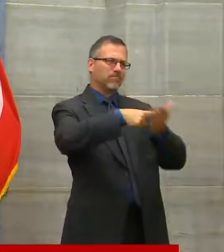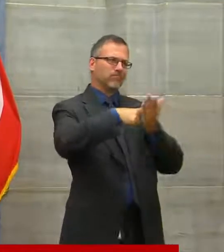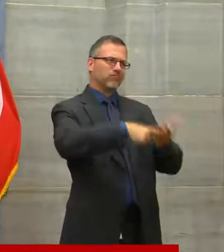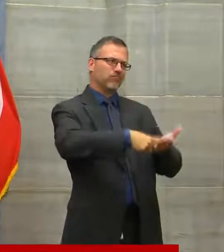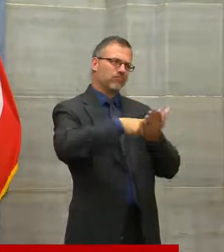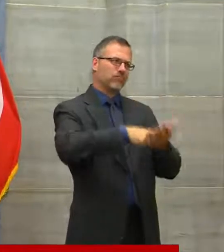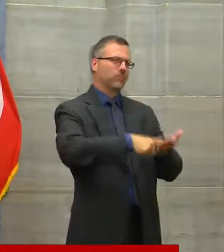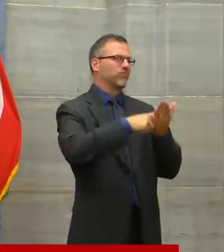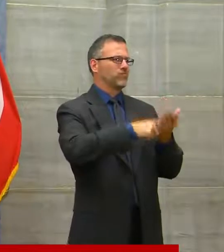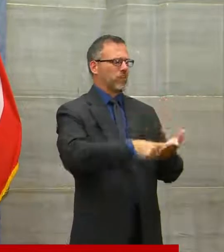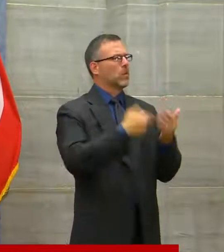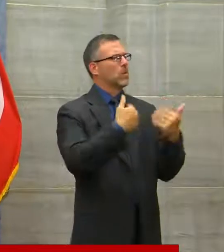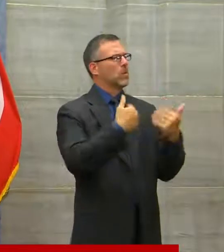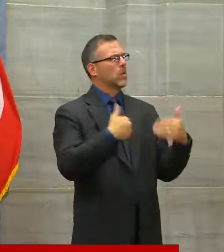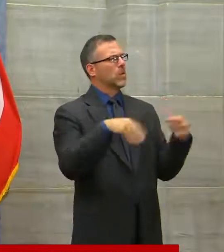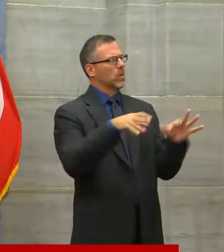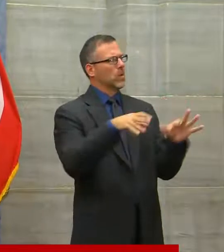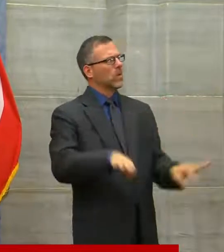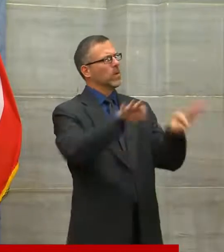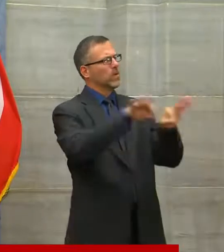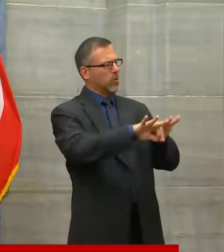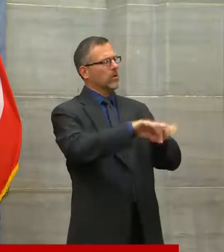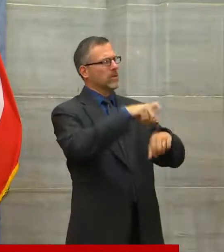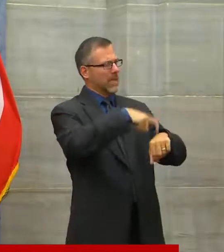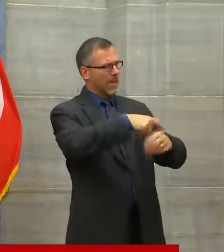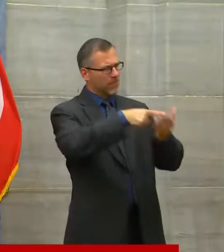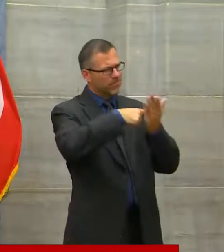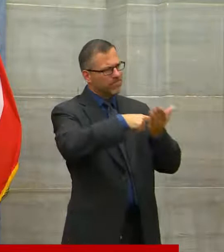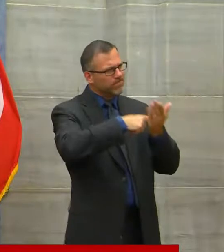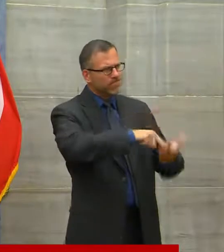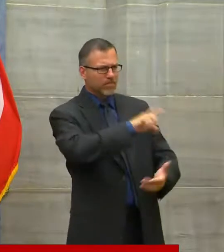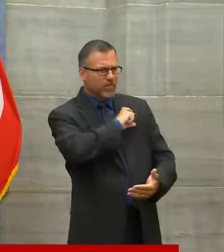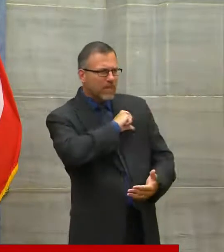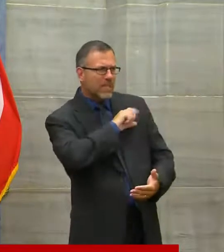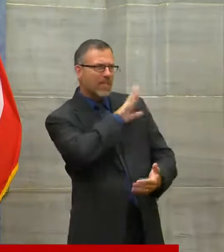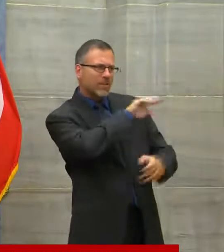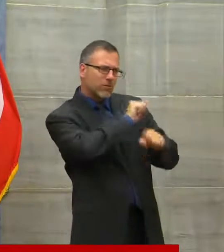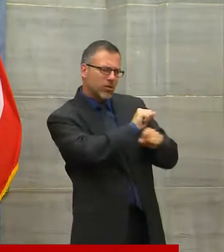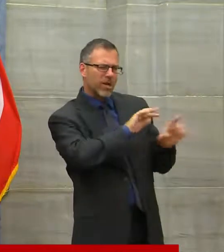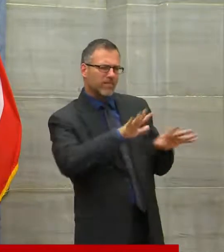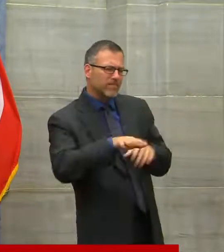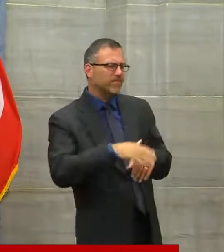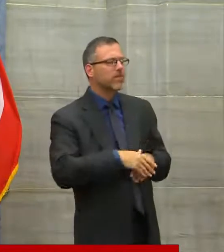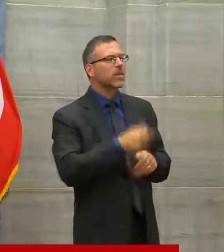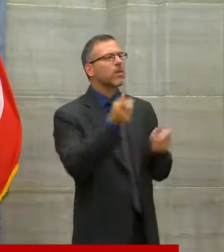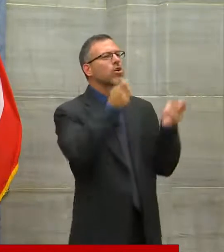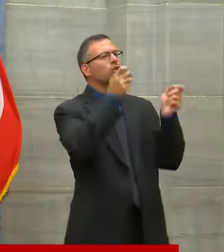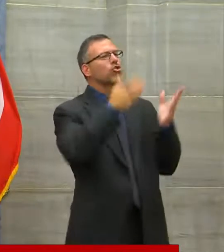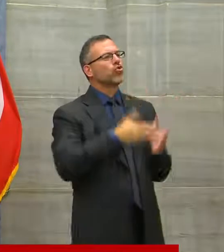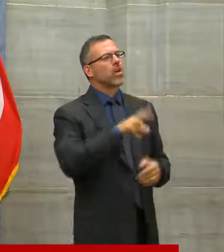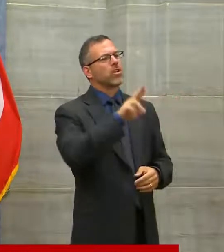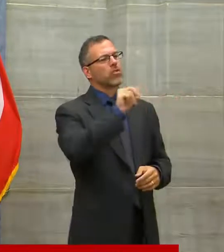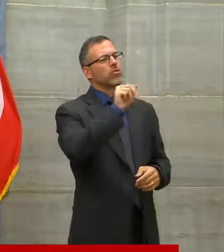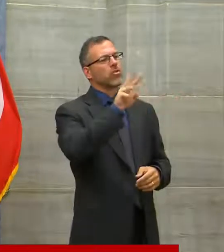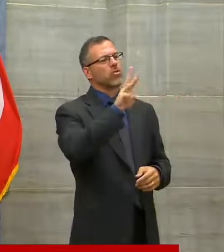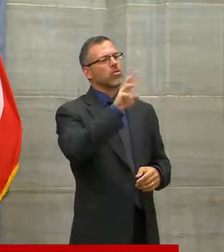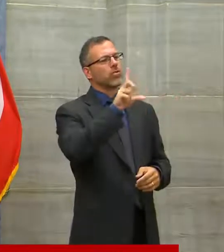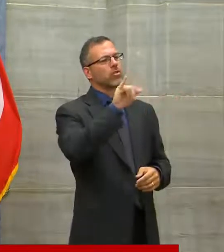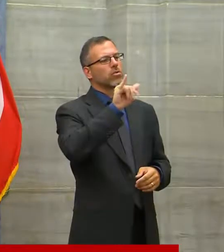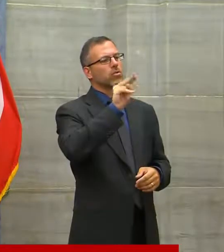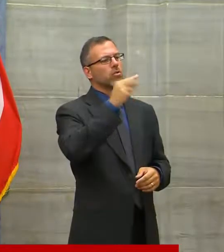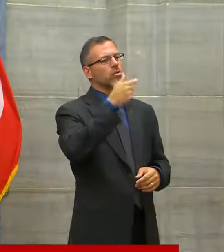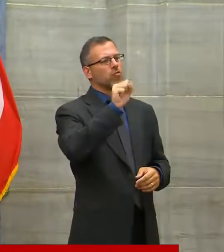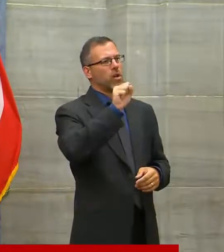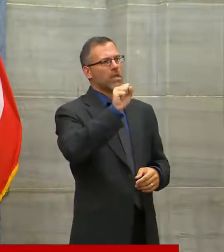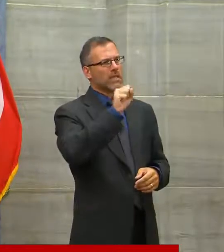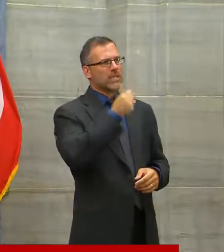conversation that needs to be had. But as Director Rawlings and I met a couple weeks ago and talked about the need